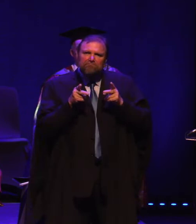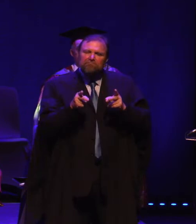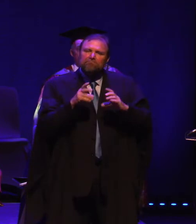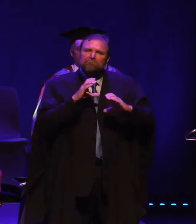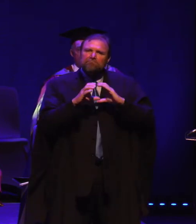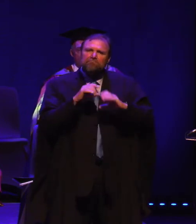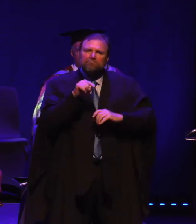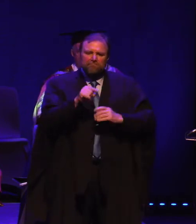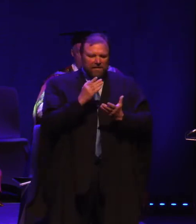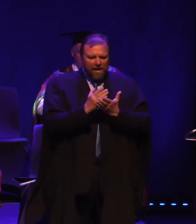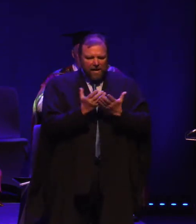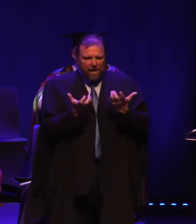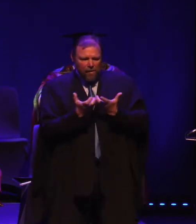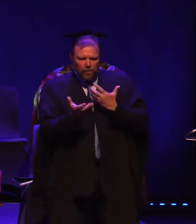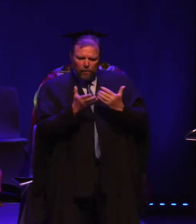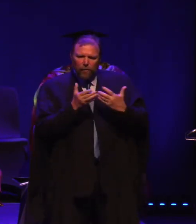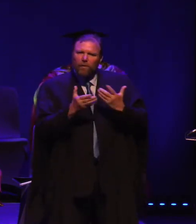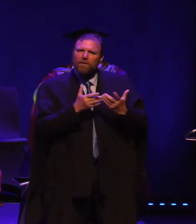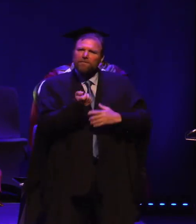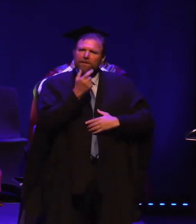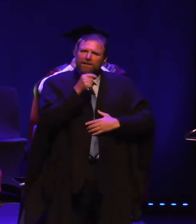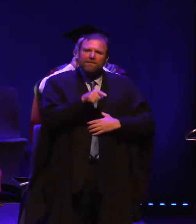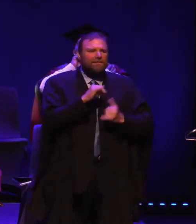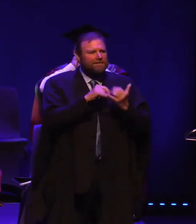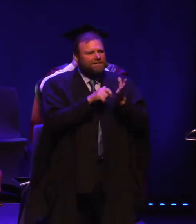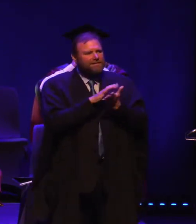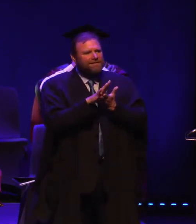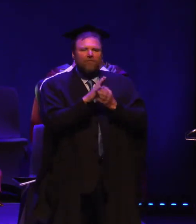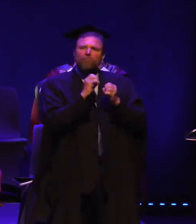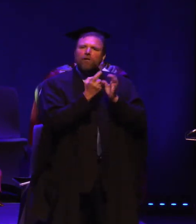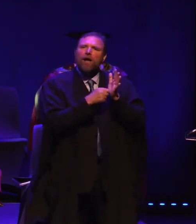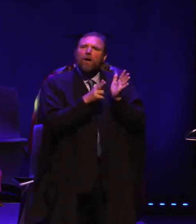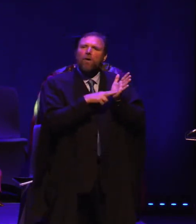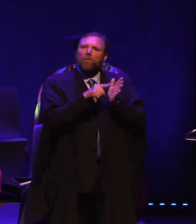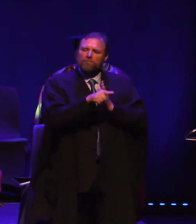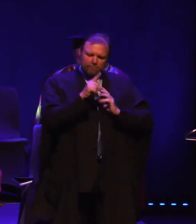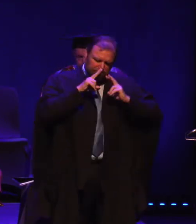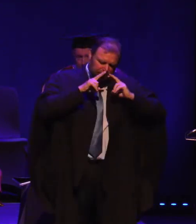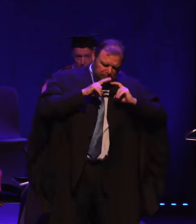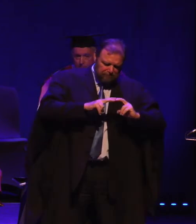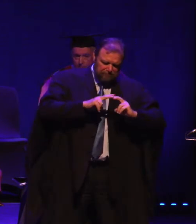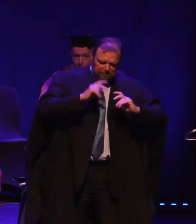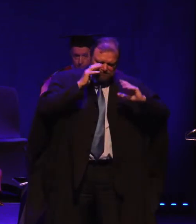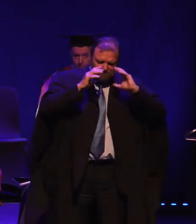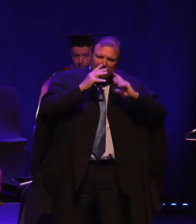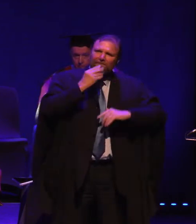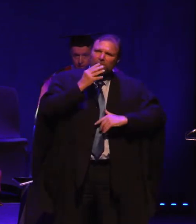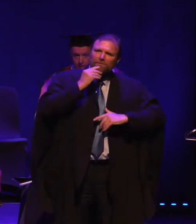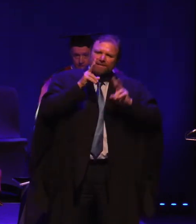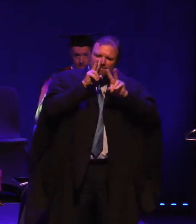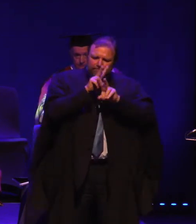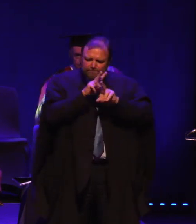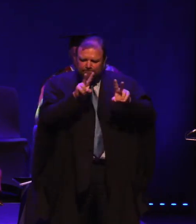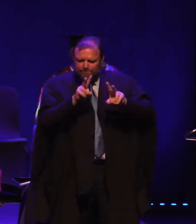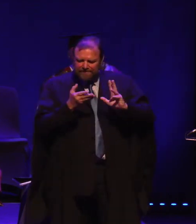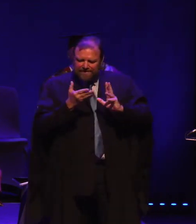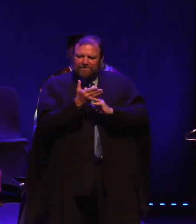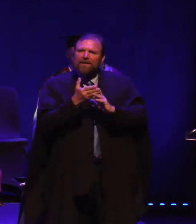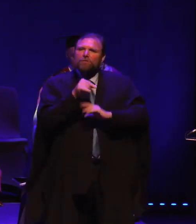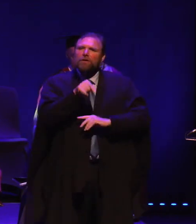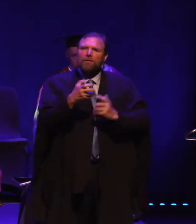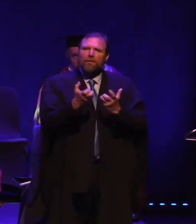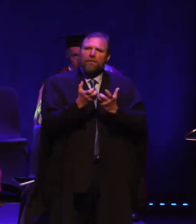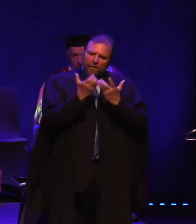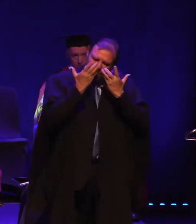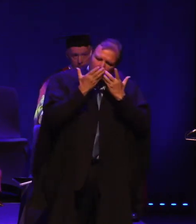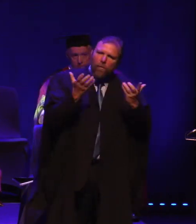to Medication, Sarah Brown researched the feasibility of using a visual intervention to illustrate what happens in the